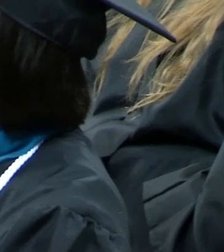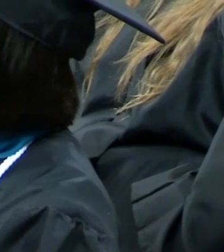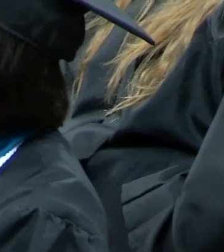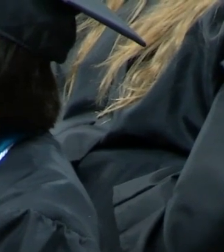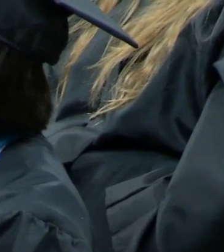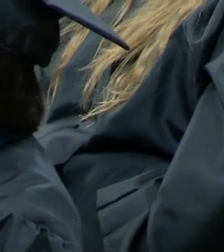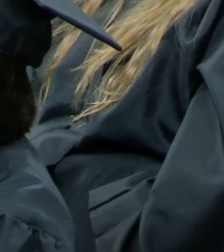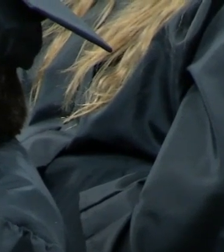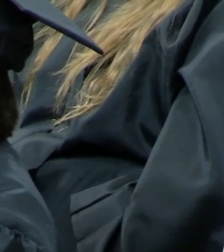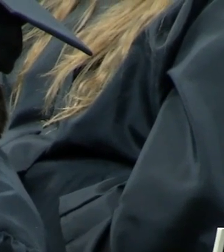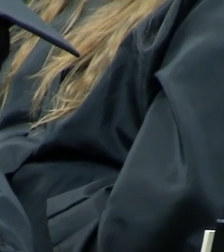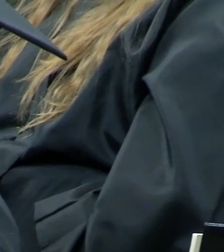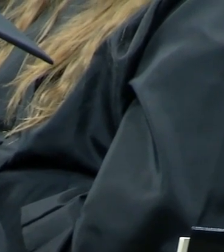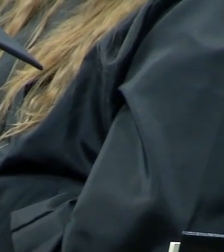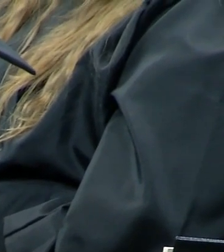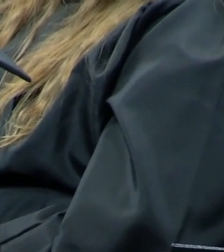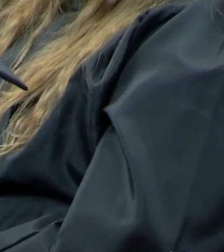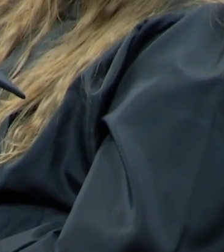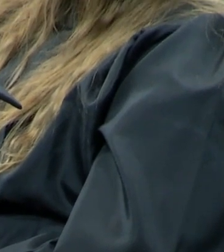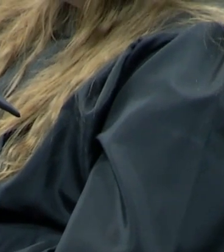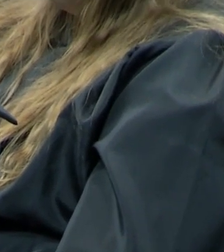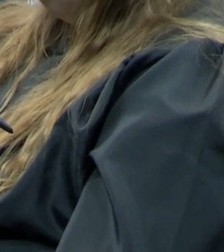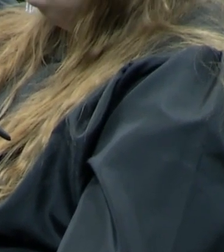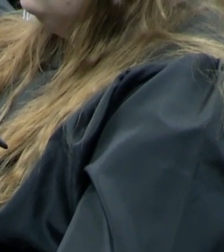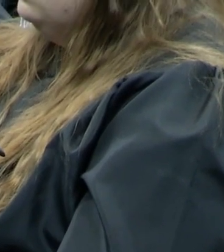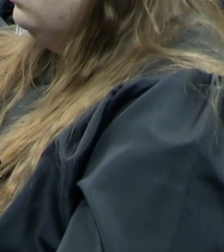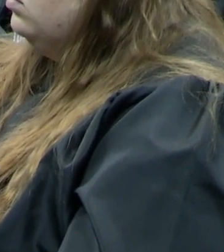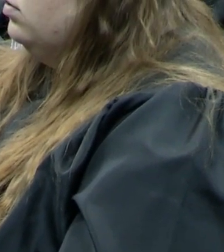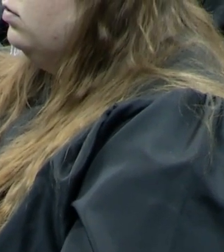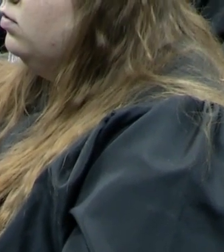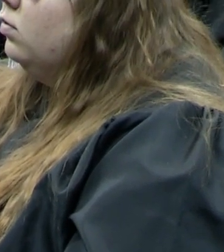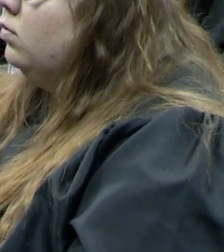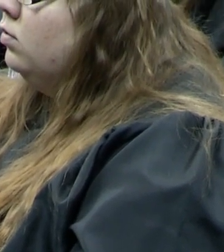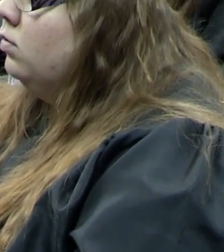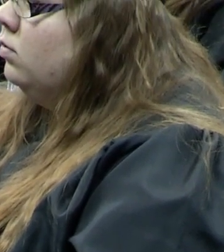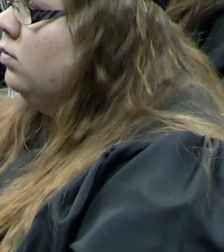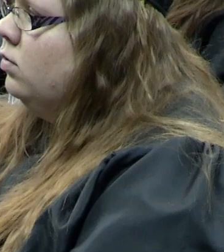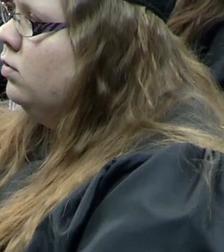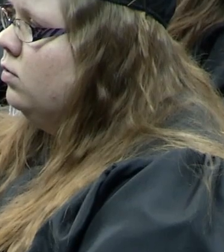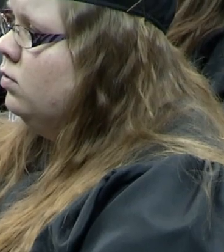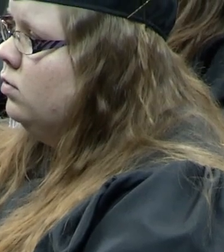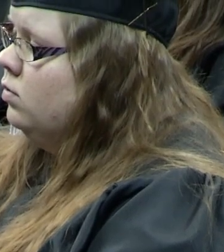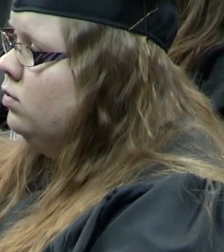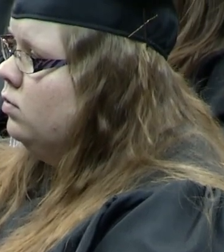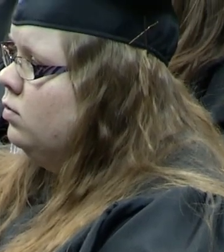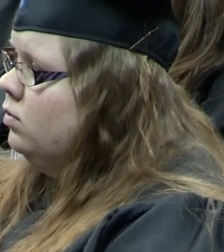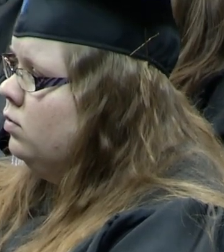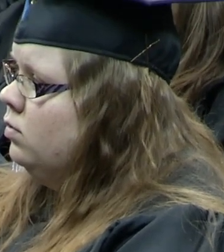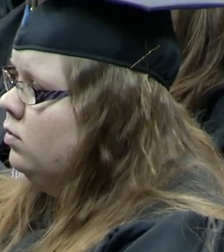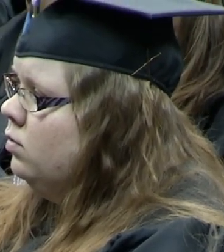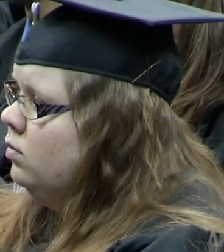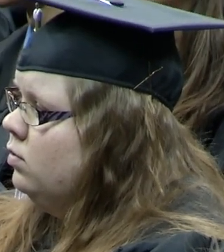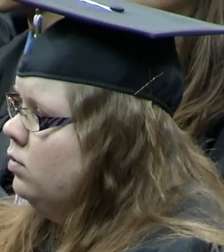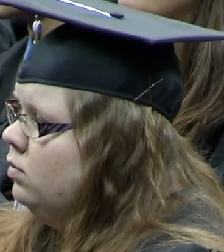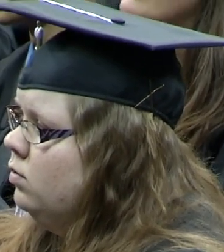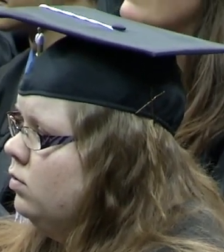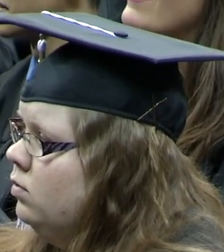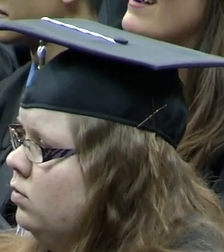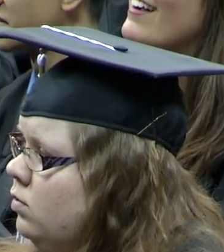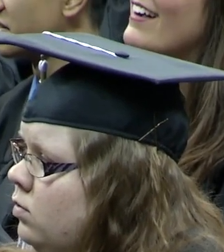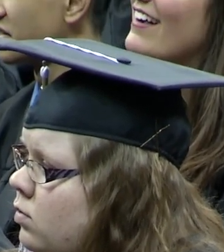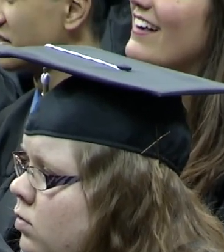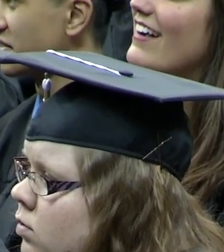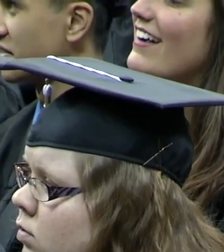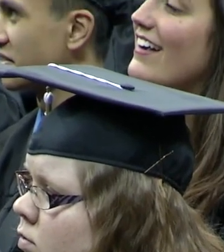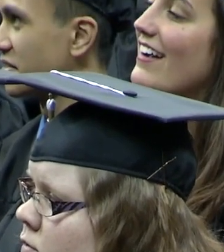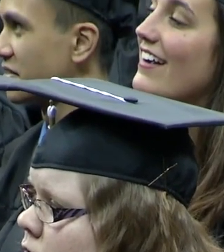memorable. Not only is this graduation ceremony being streamed live, but because my speech has to be so short,